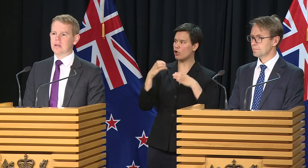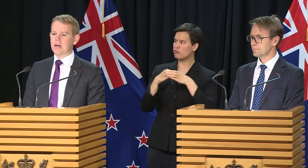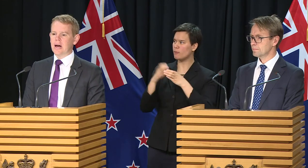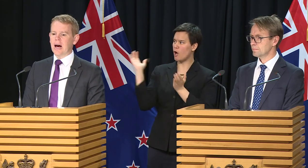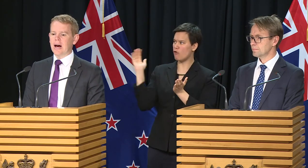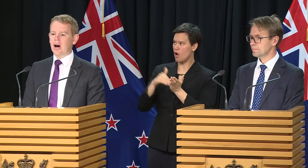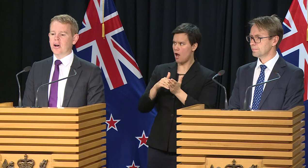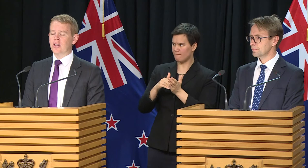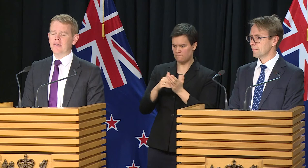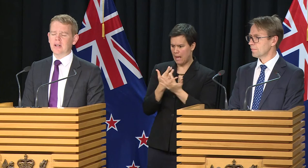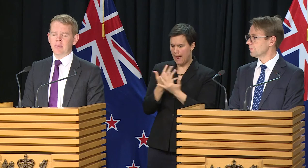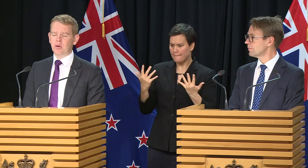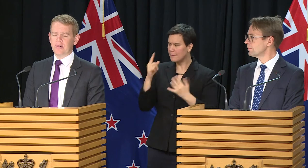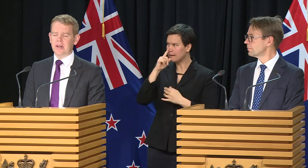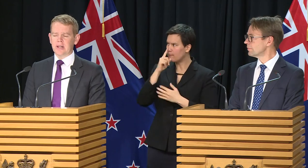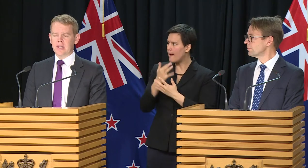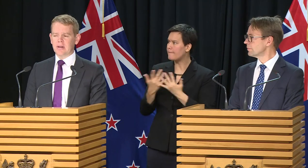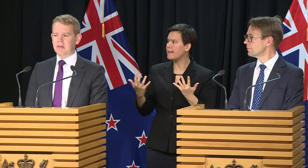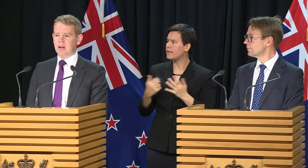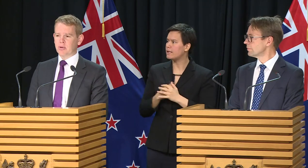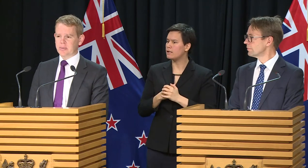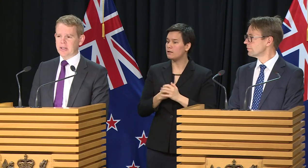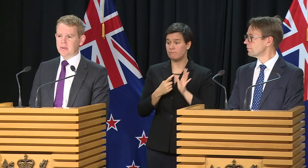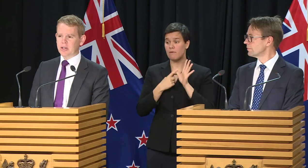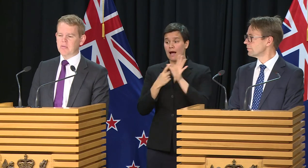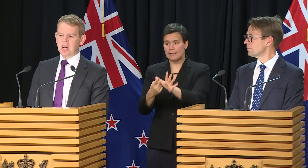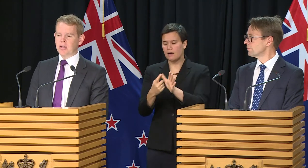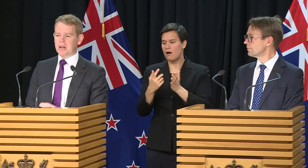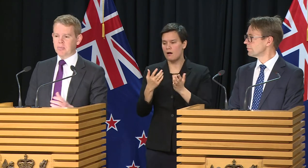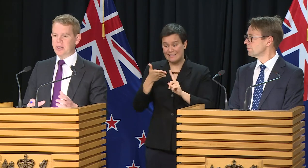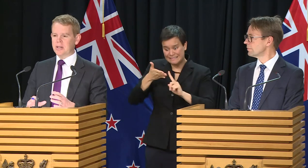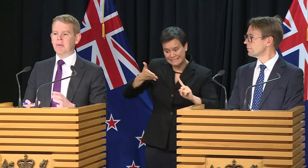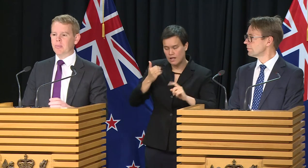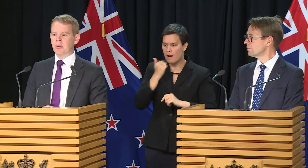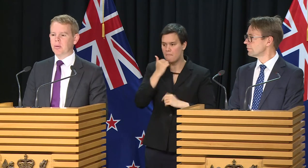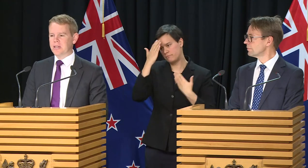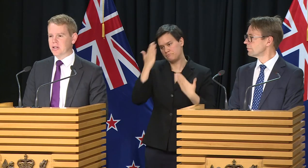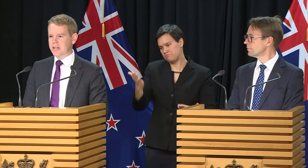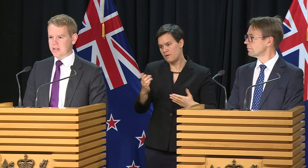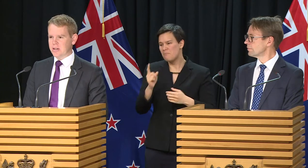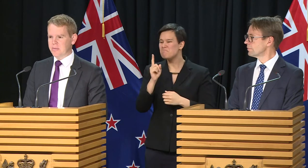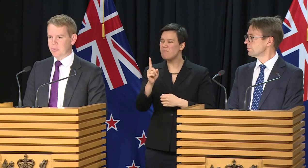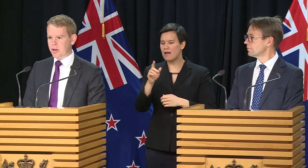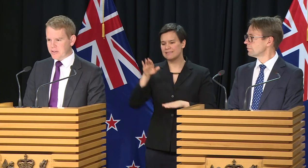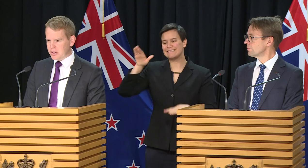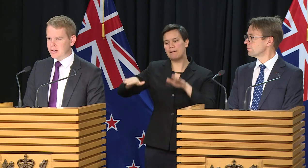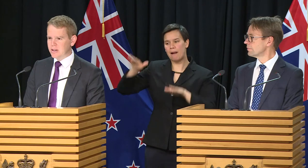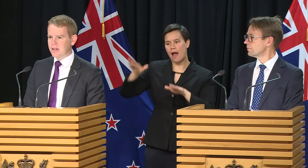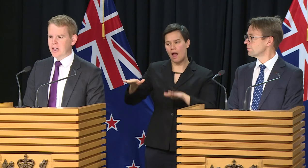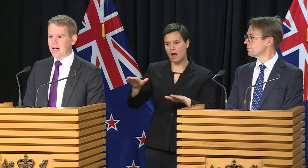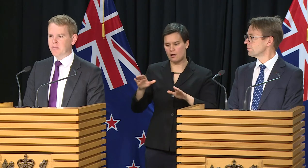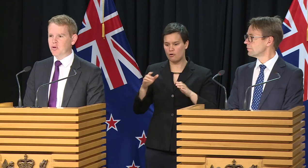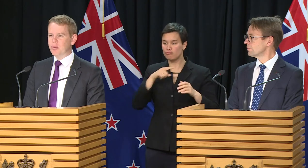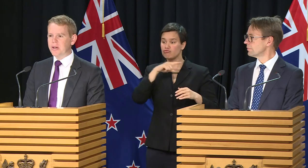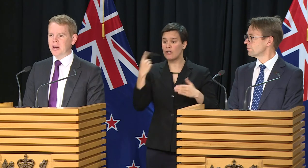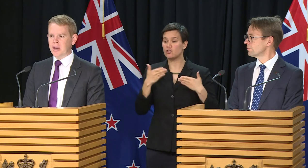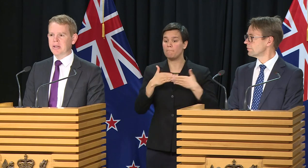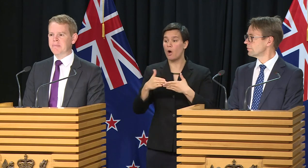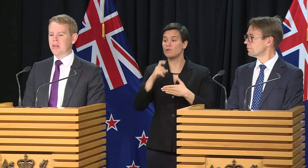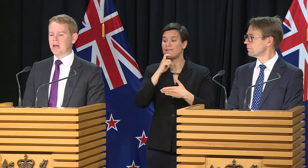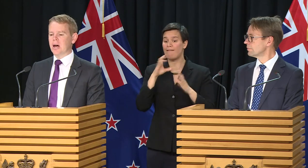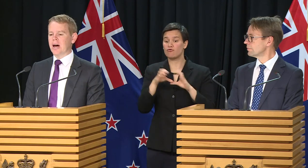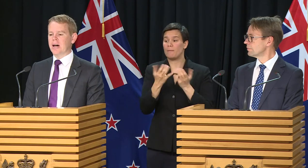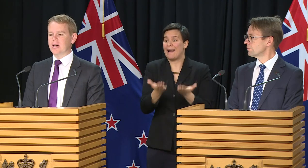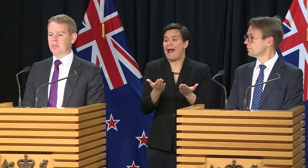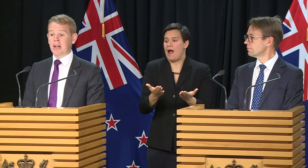come in? I don't have the number on the number expected. It'd be similar probably in size to the previous group that came